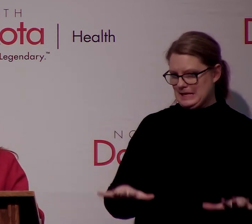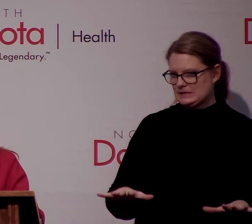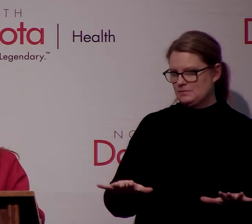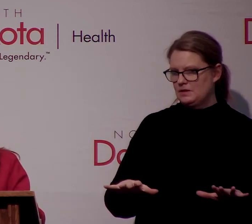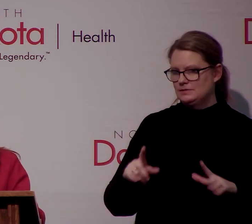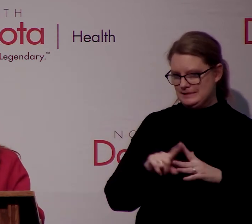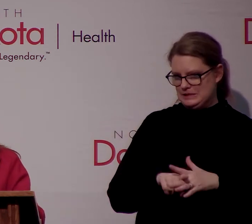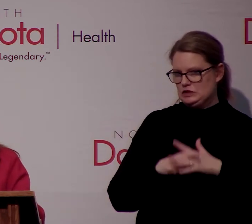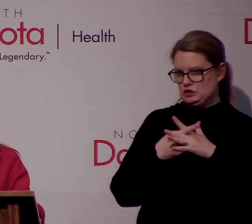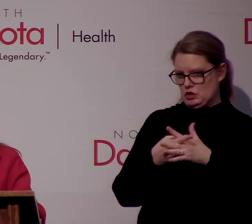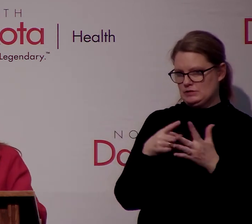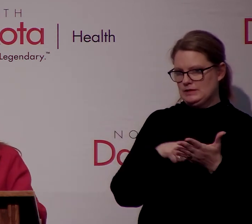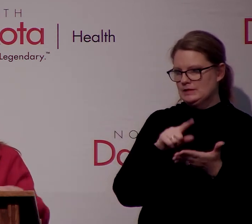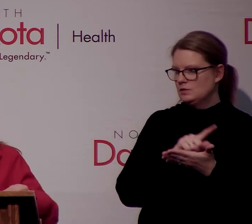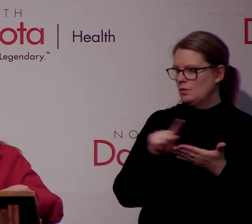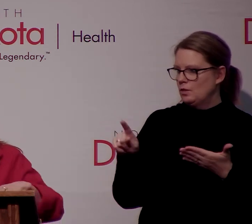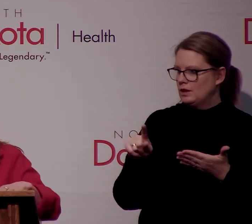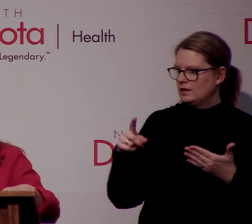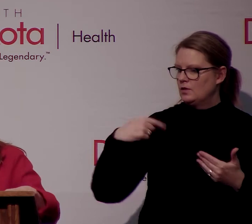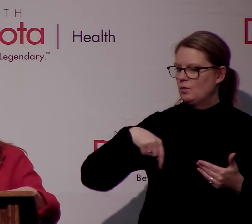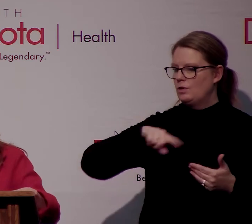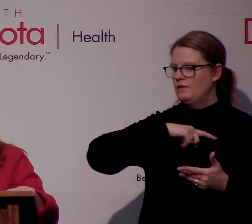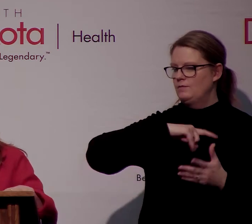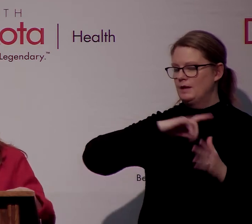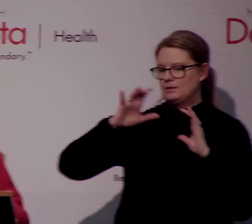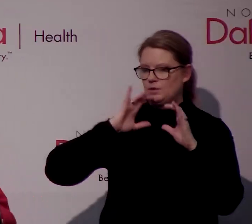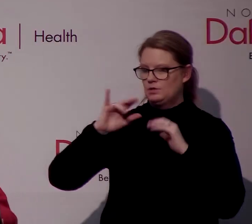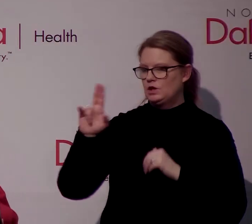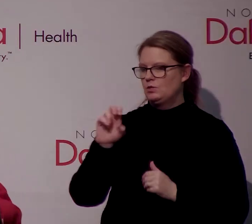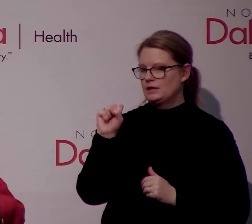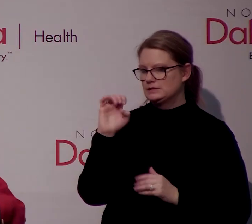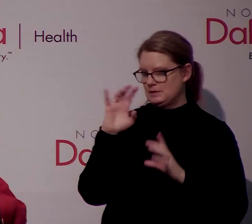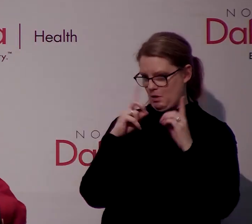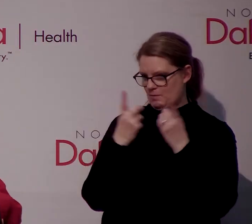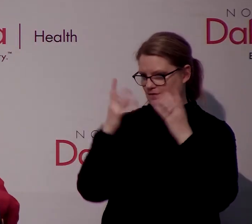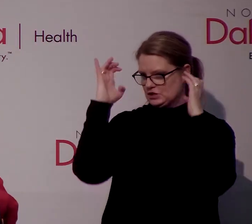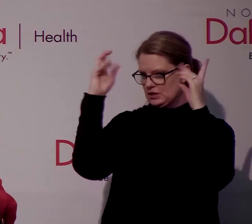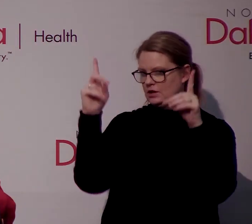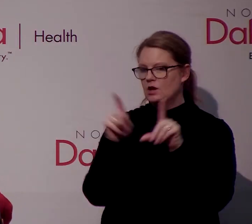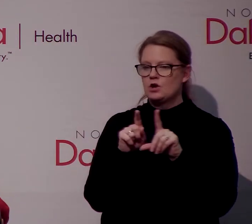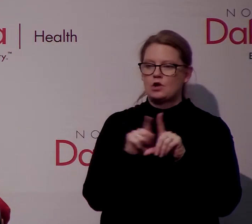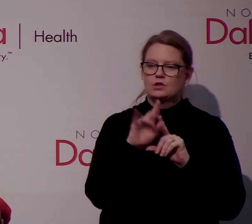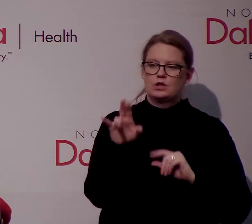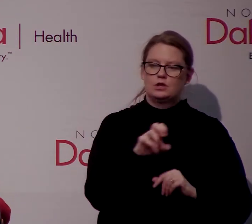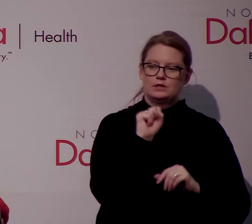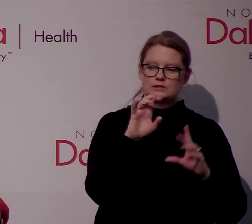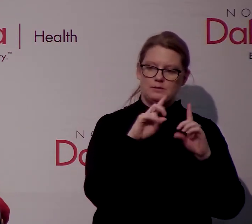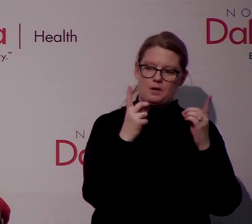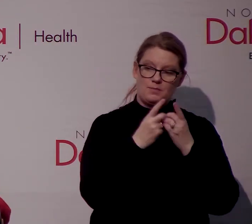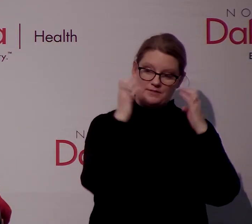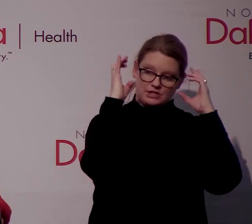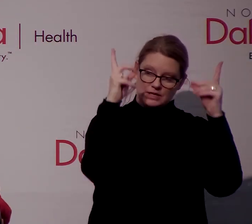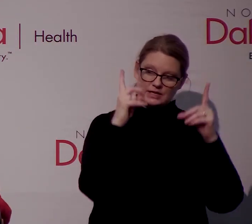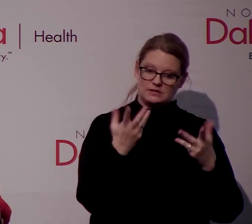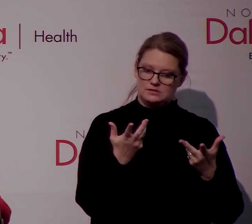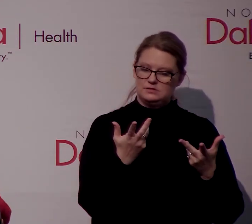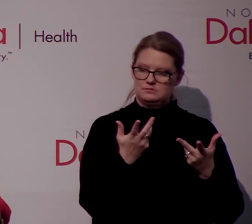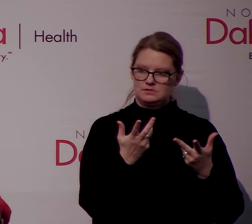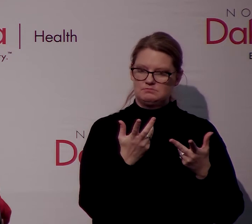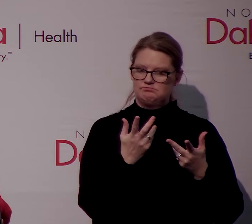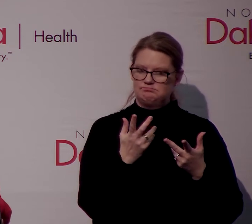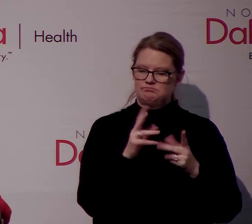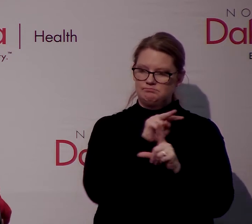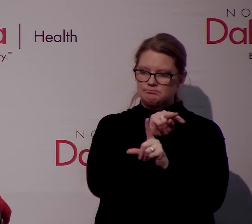opens this week. And so we have been communicating with the U.S. Department of Ed, and the U.S. Department of Ed's position is they will work with